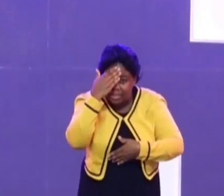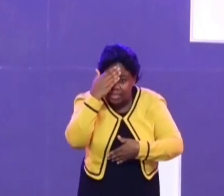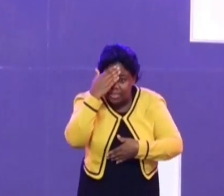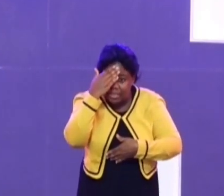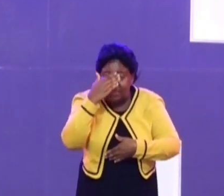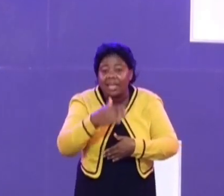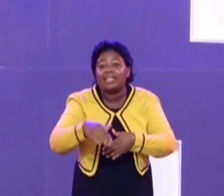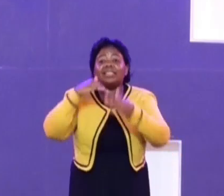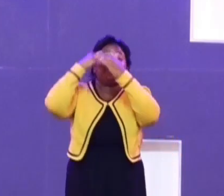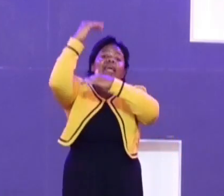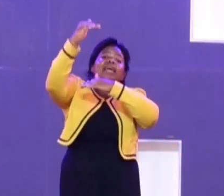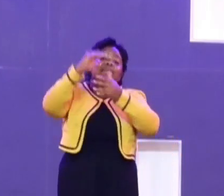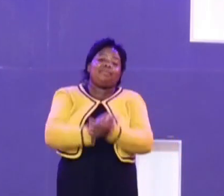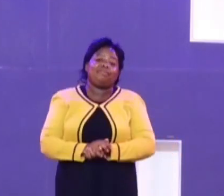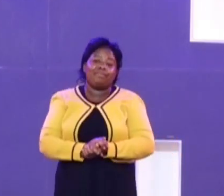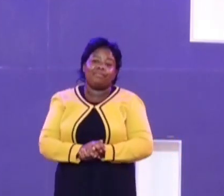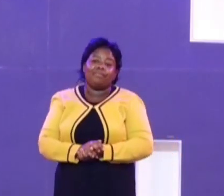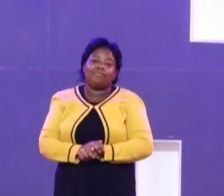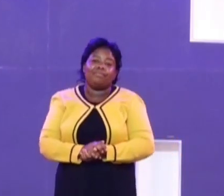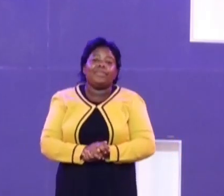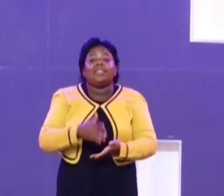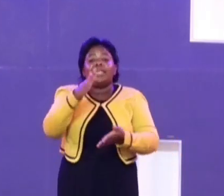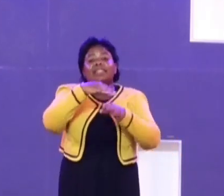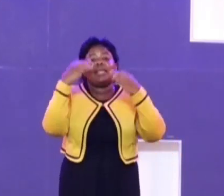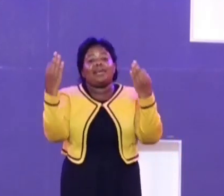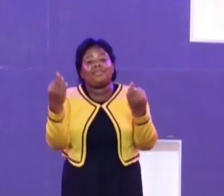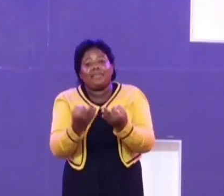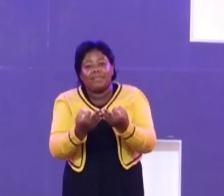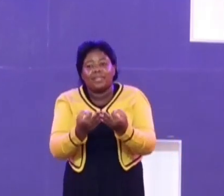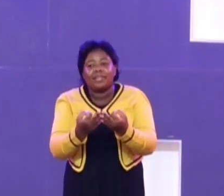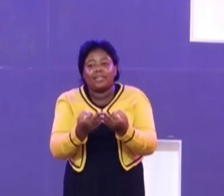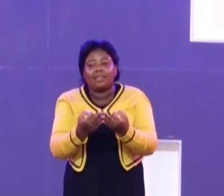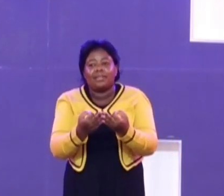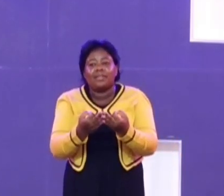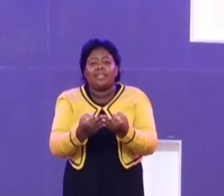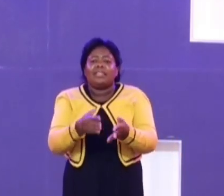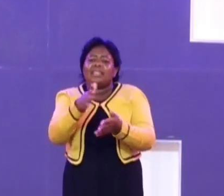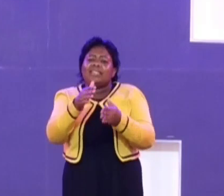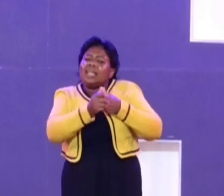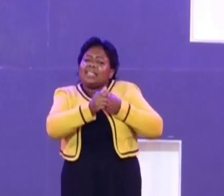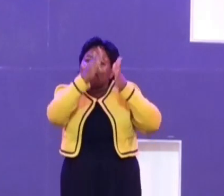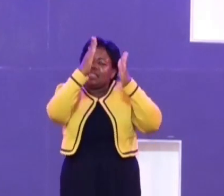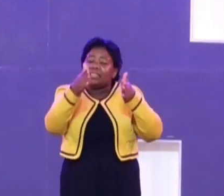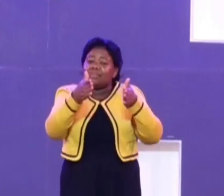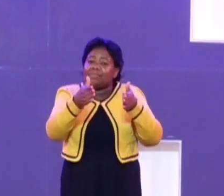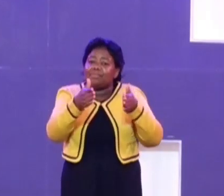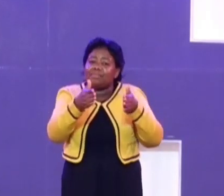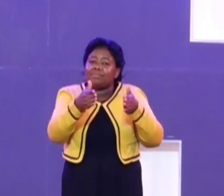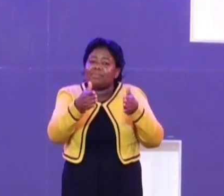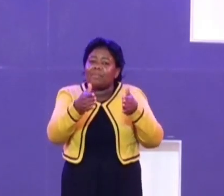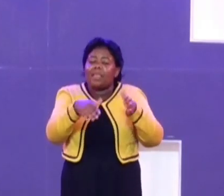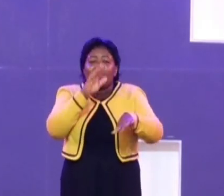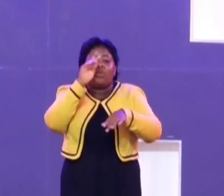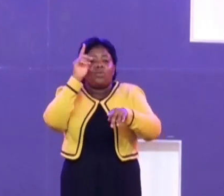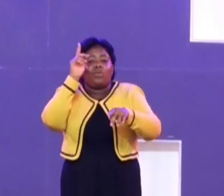gone up. Nalyo lyambuse wagulu. There is a kind of a family. Waliwa maka. There is a kind of leadership. Waliwa bukulembeze. God will